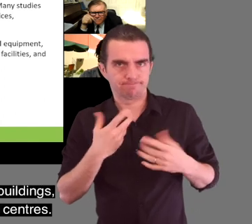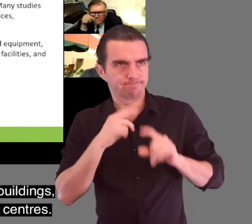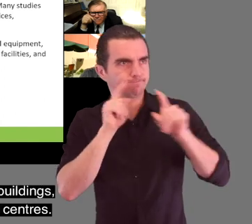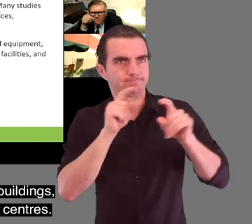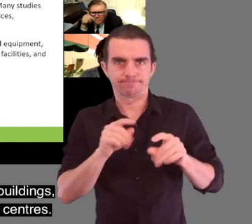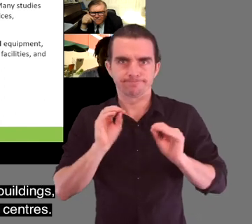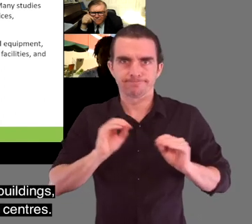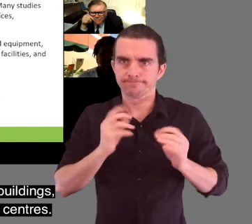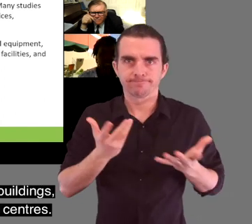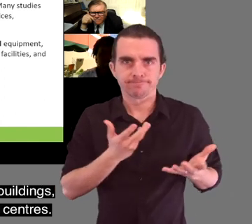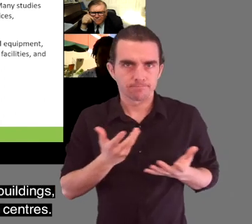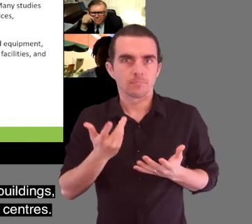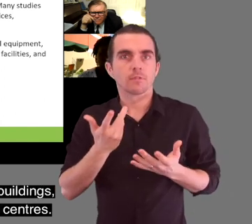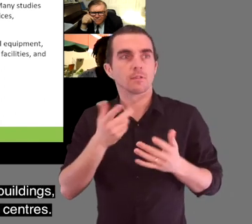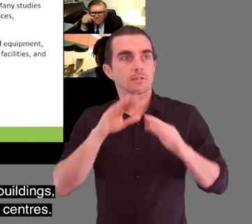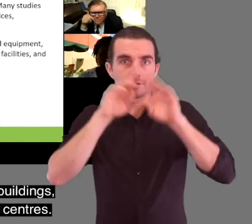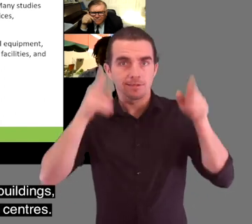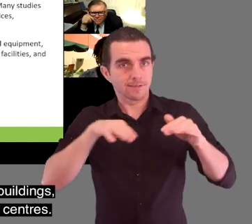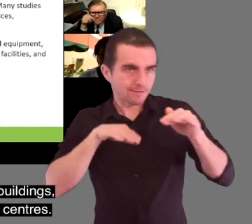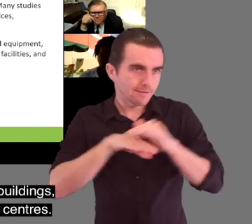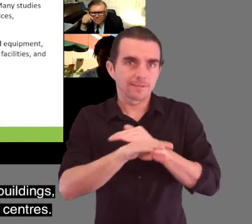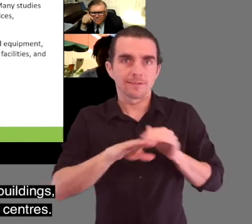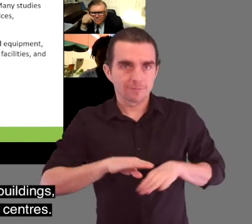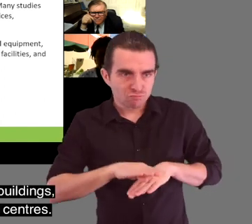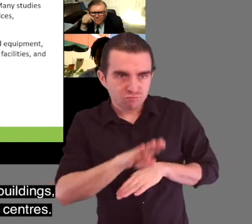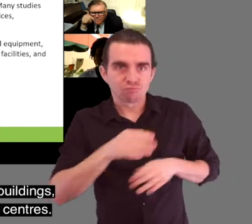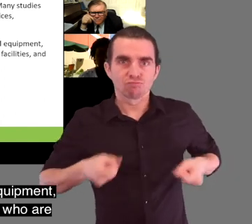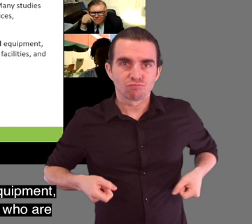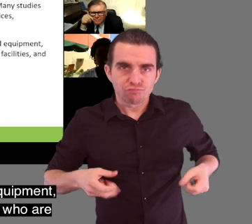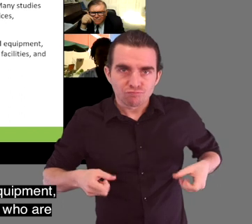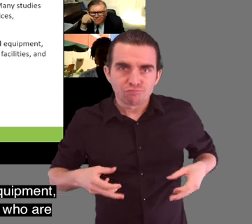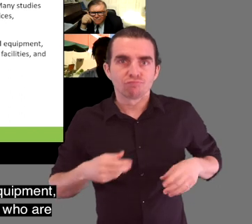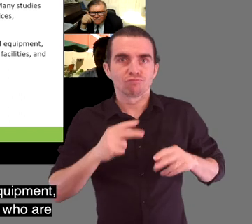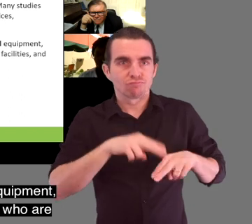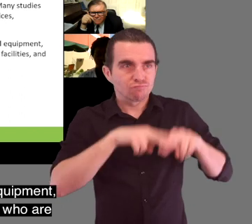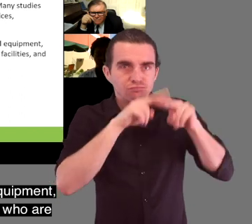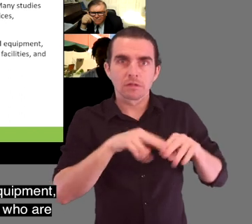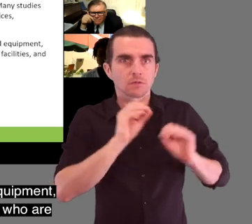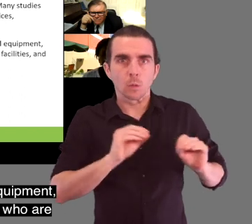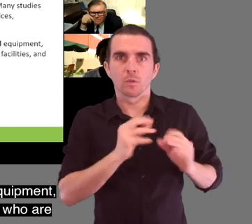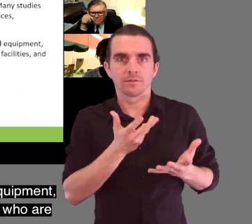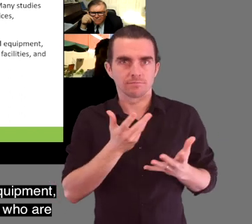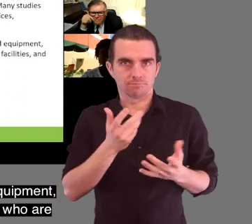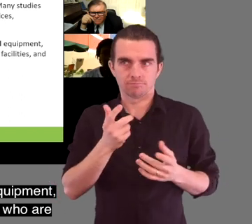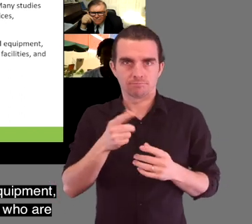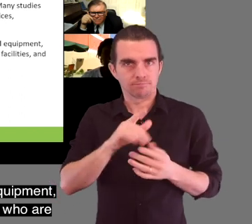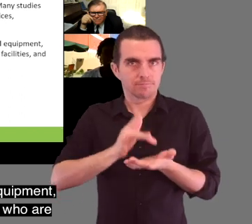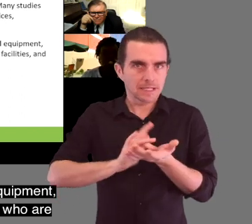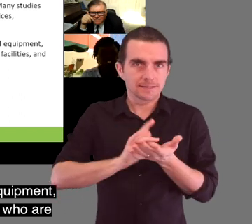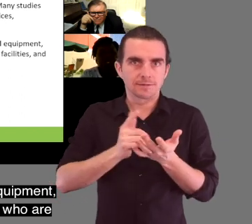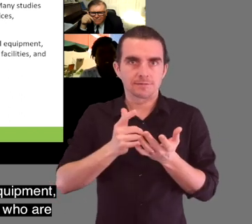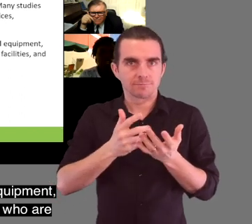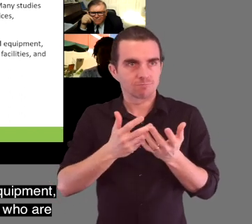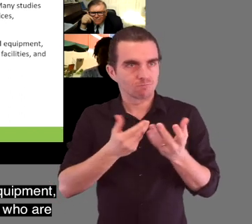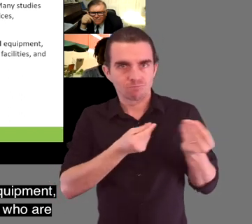the uneven access to buildings, to hospital and health centers, inaccessible medical equipment, poor